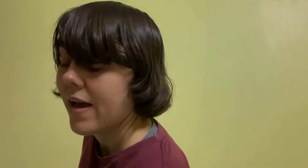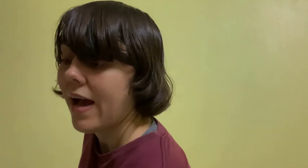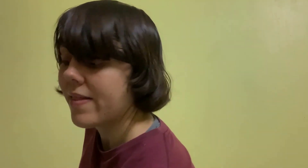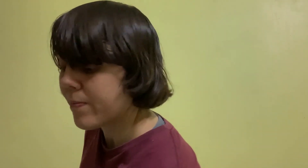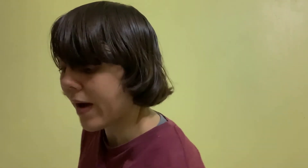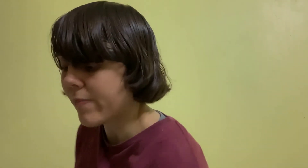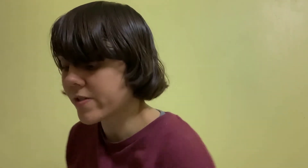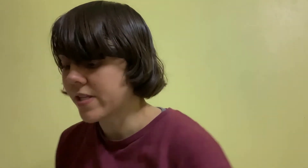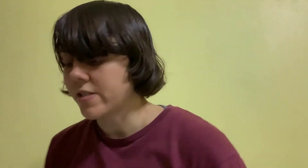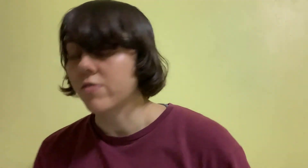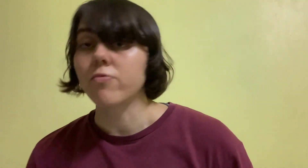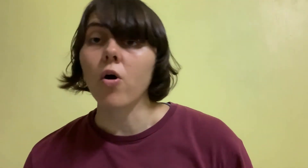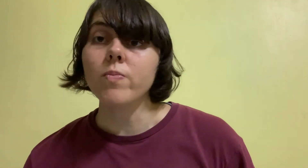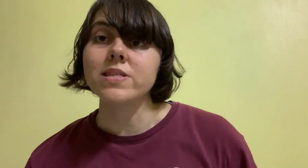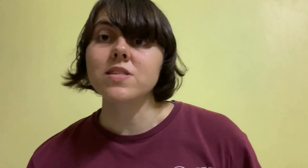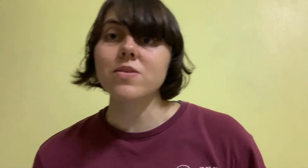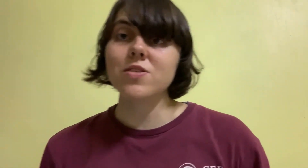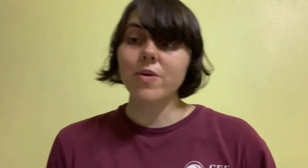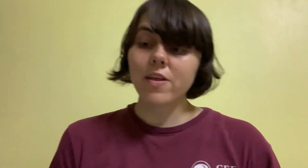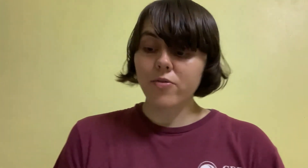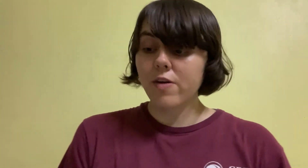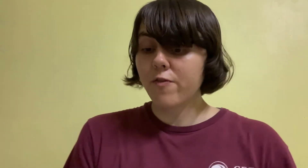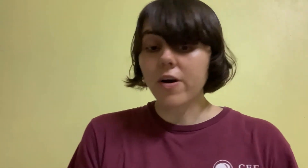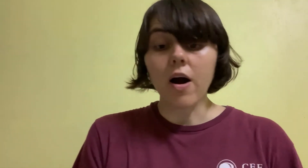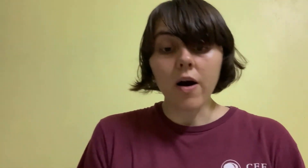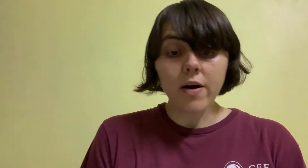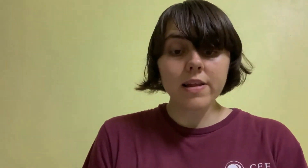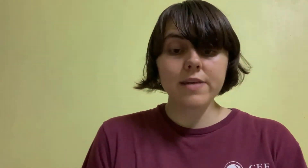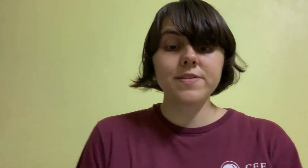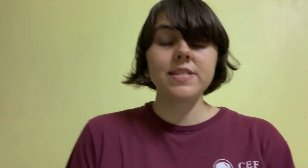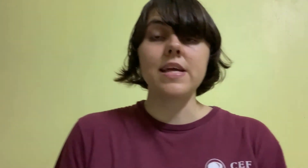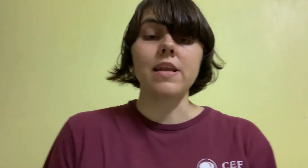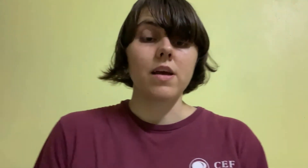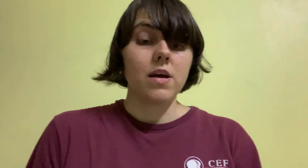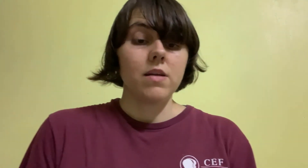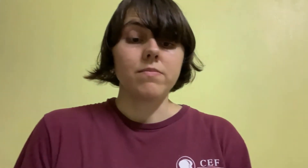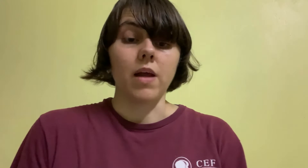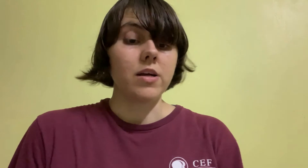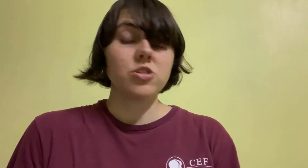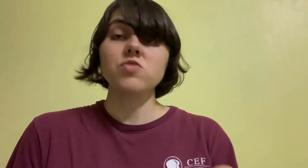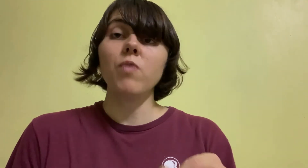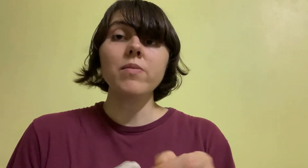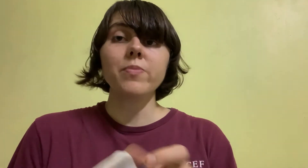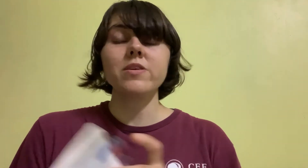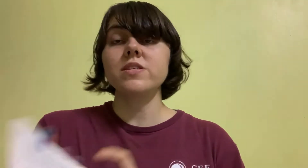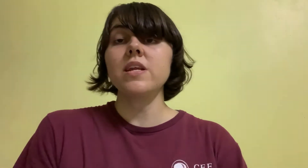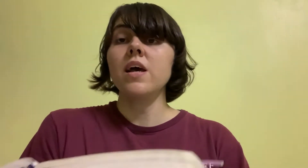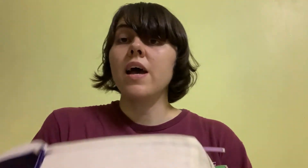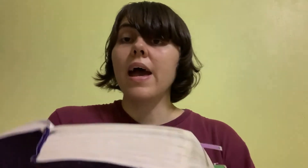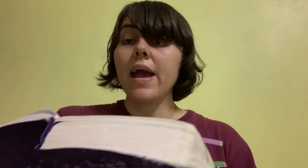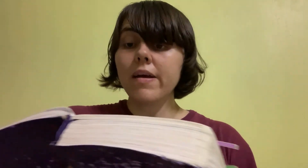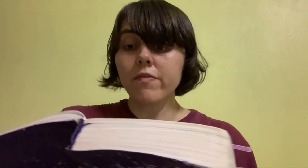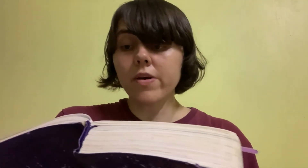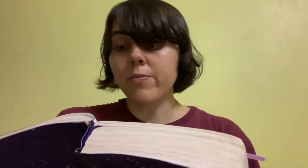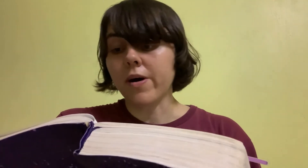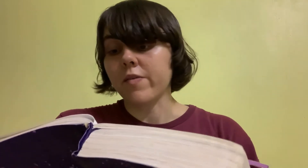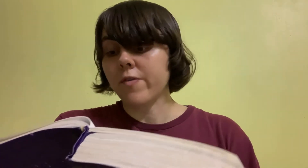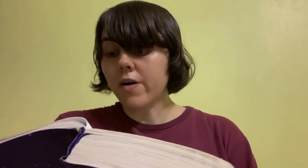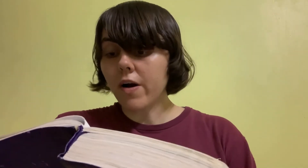And the Bible says in Romans 3:23, for all have sinned, not just one person, everyone, for all